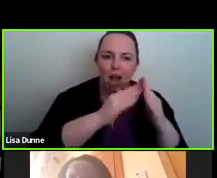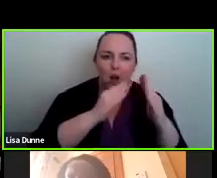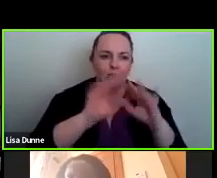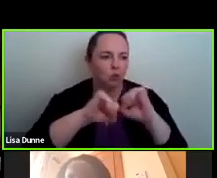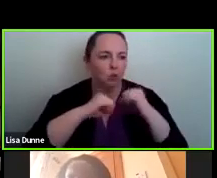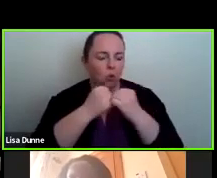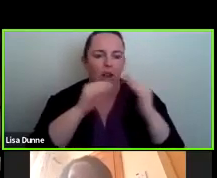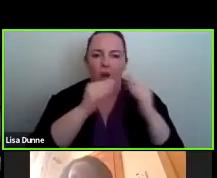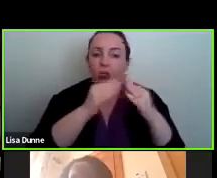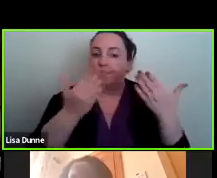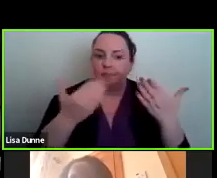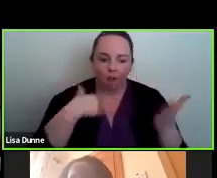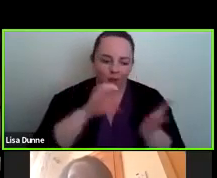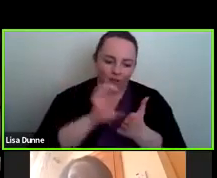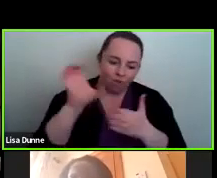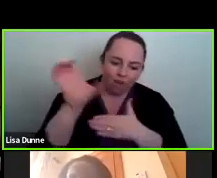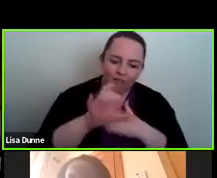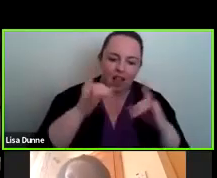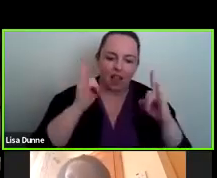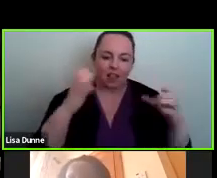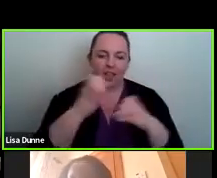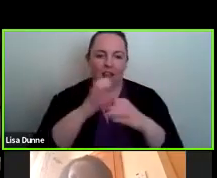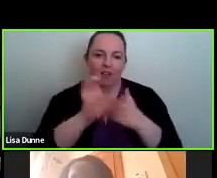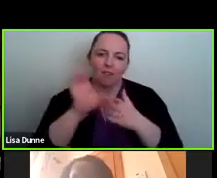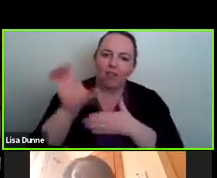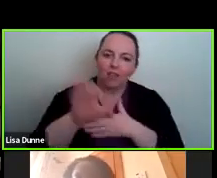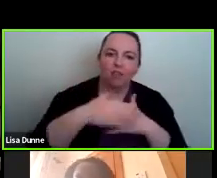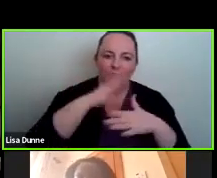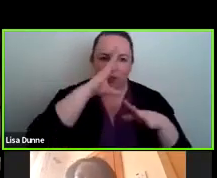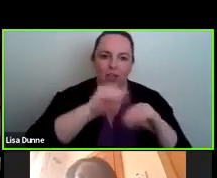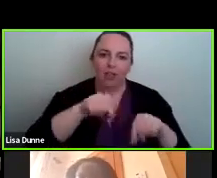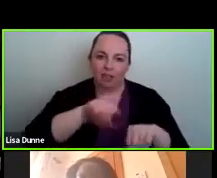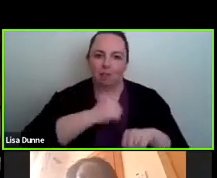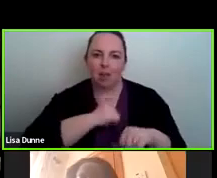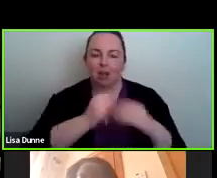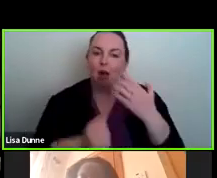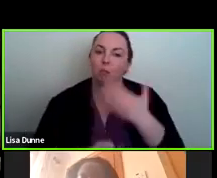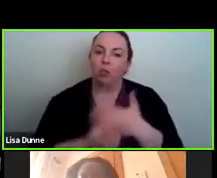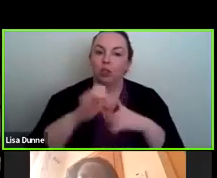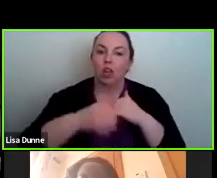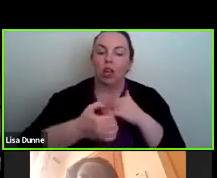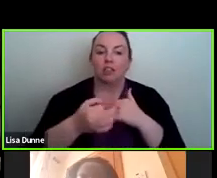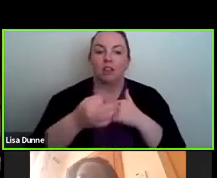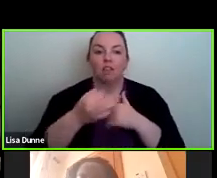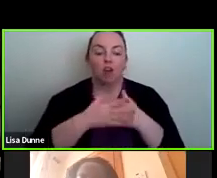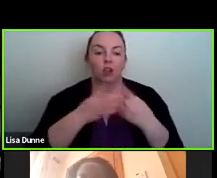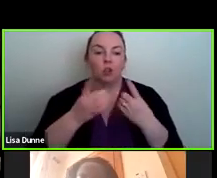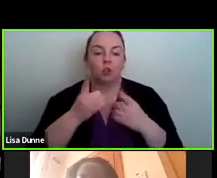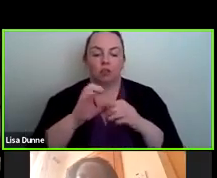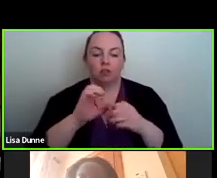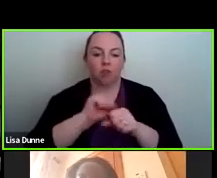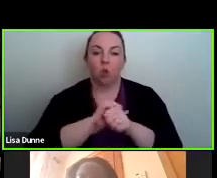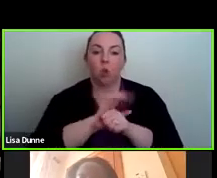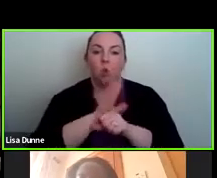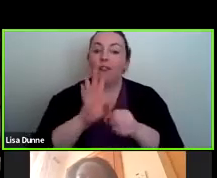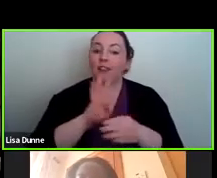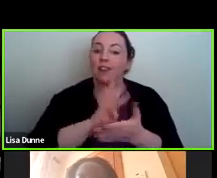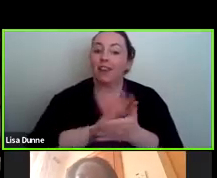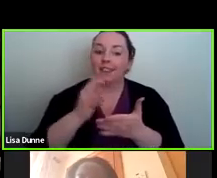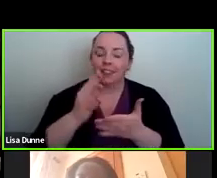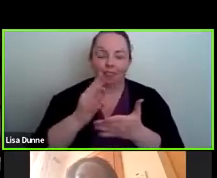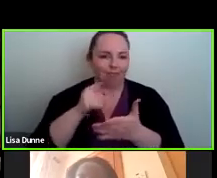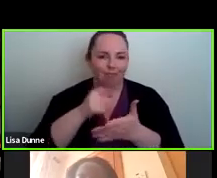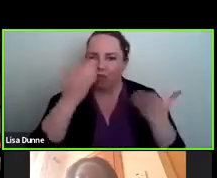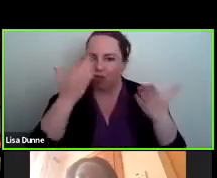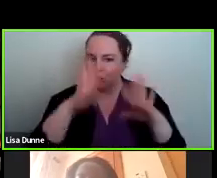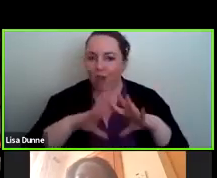invest in healthcare, we would invest in education, and this is the opportunity to do it. COVID-19 has exposed everything